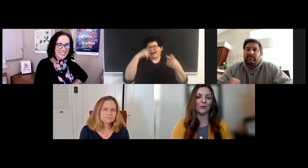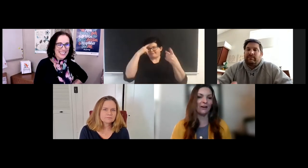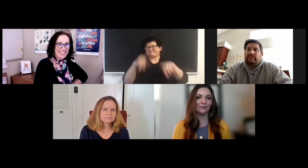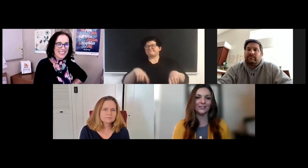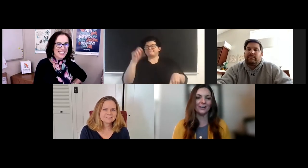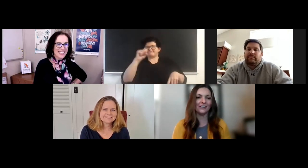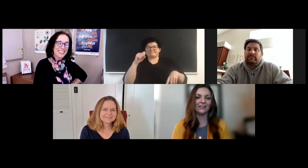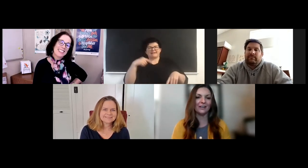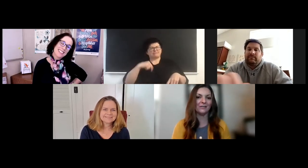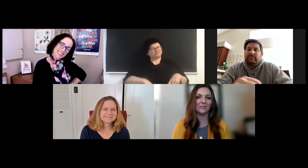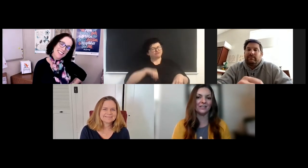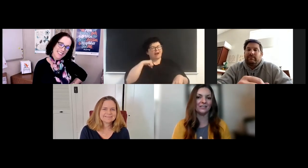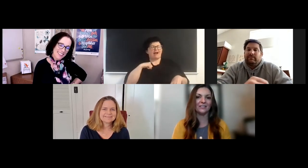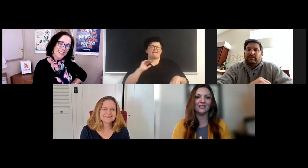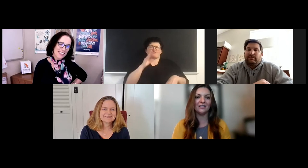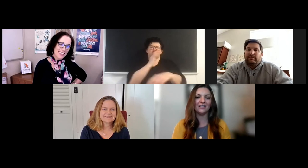more proud of our daughter.